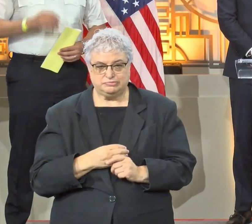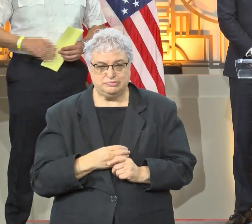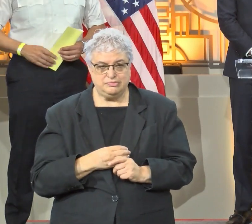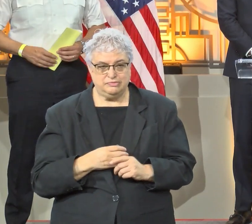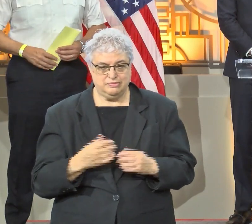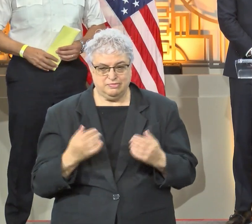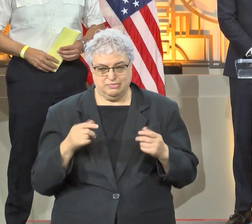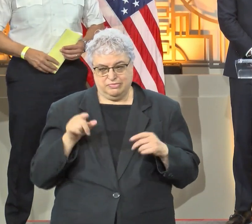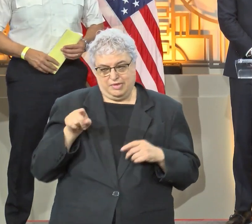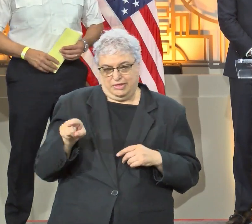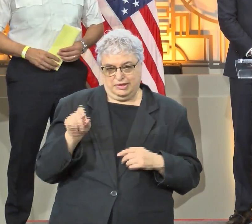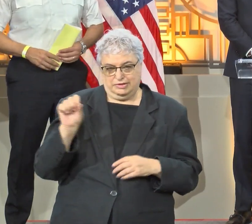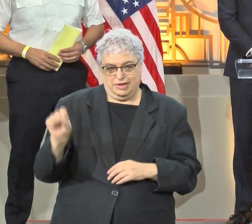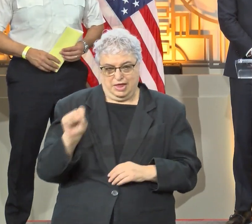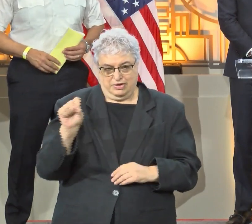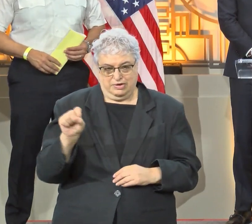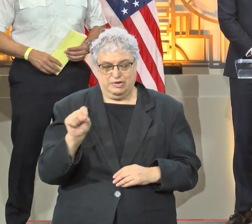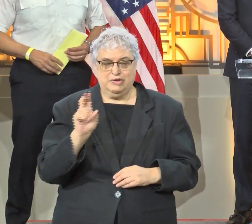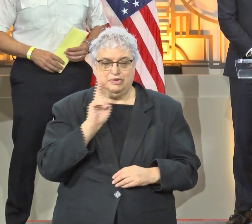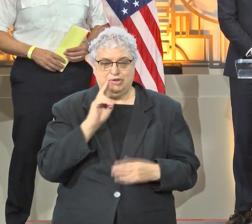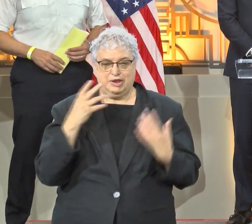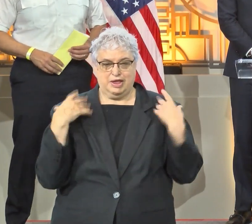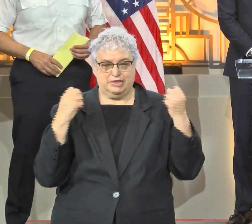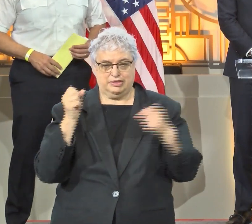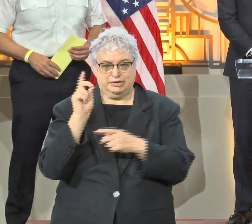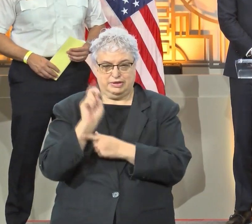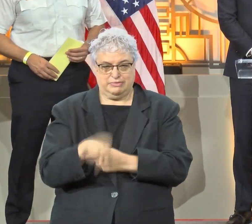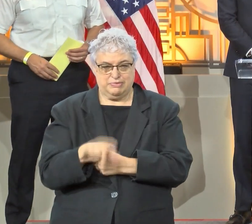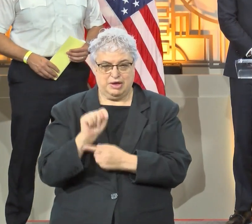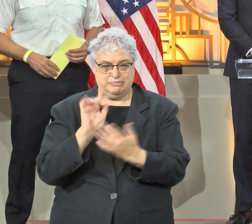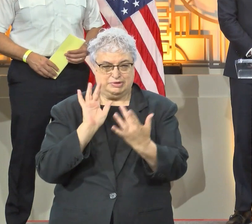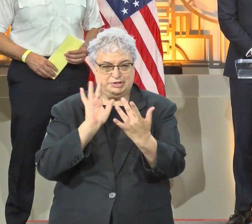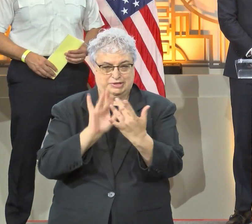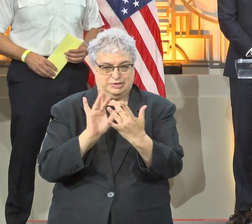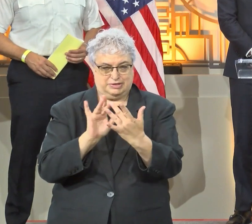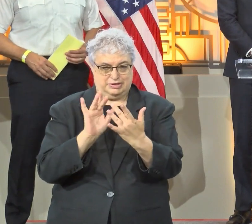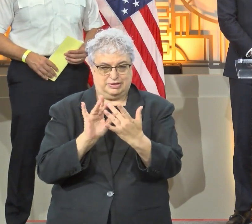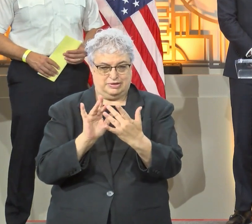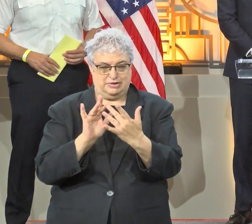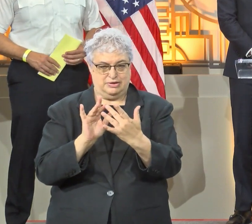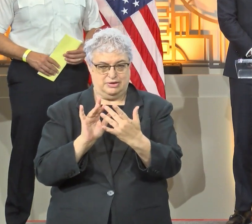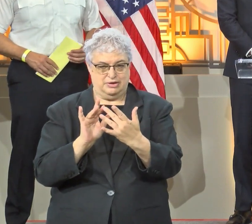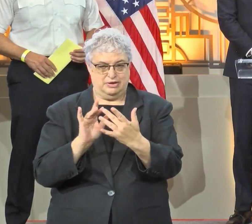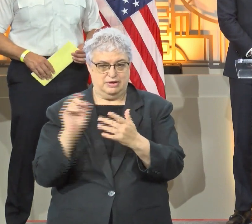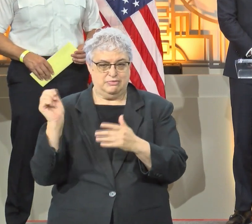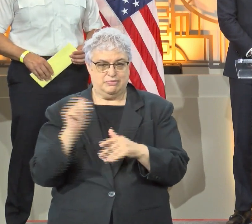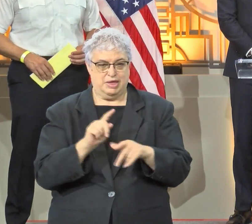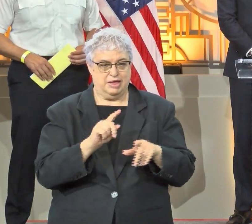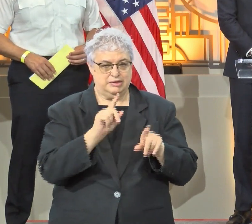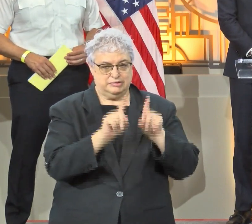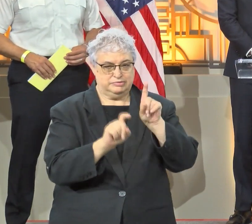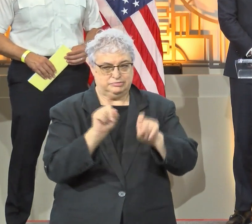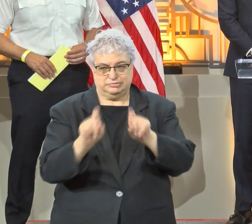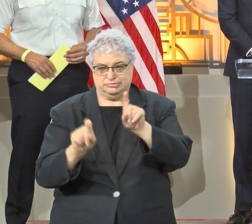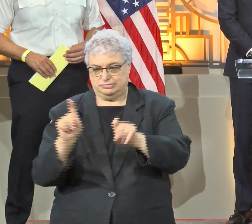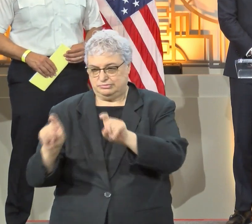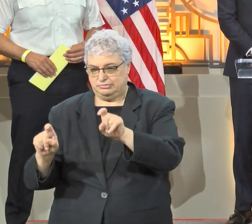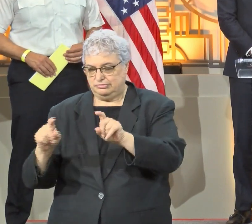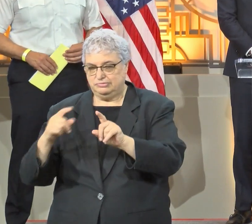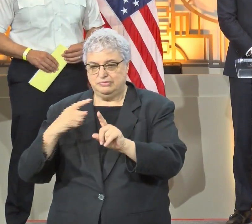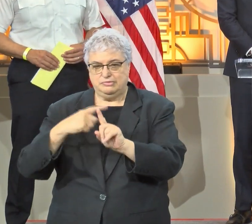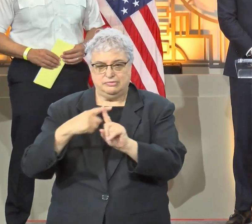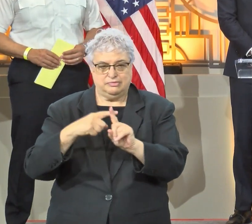this Saturday, the Houston Health Department's outreach team will be back canvassing in high